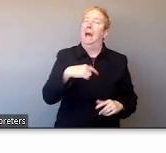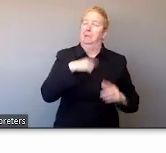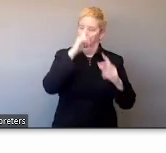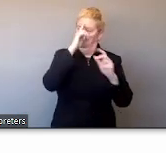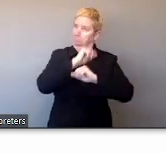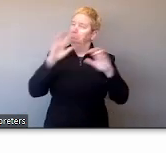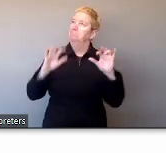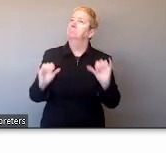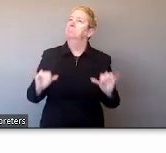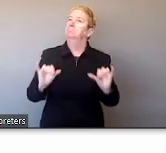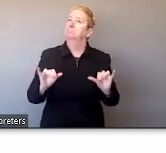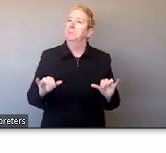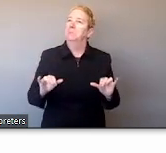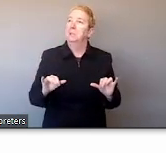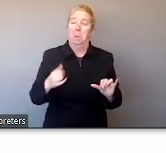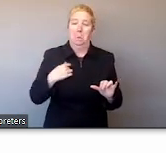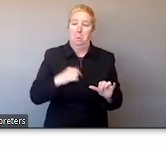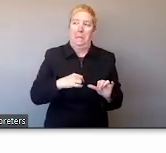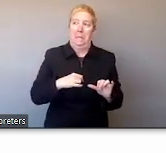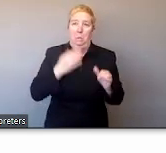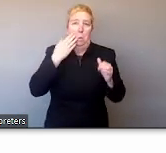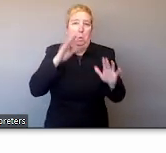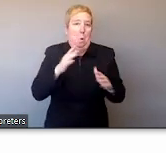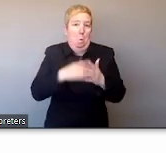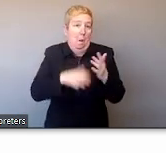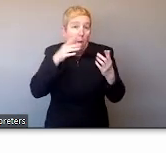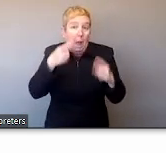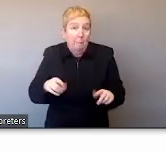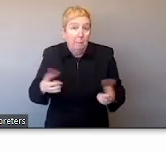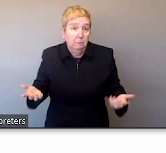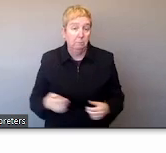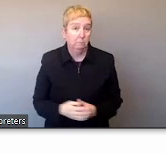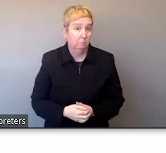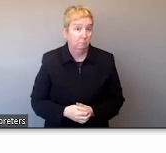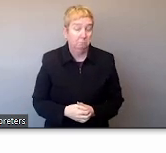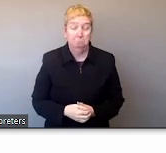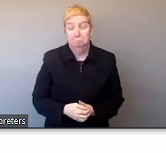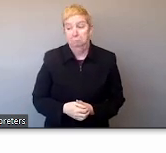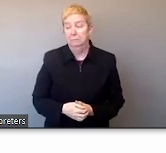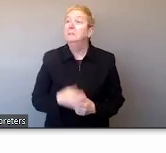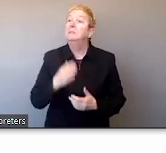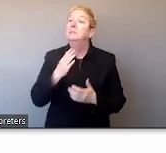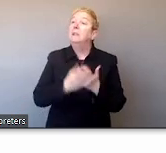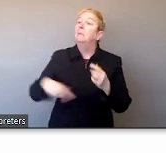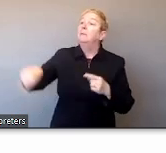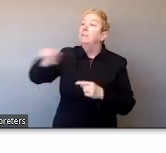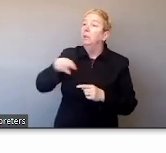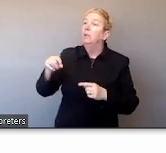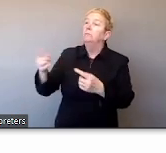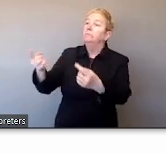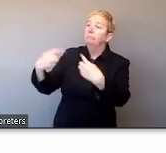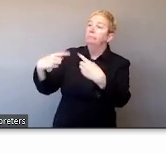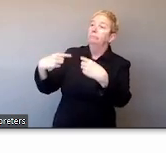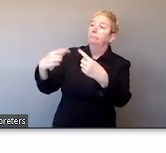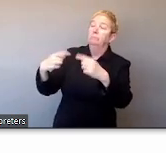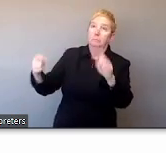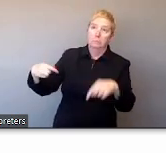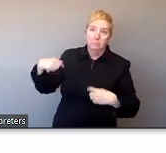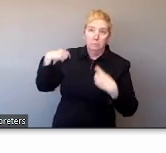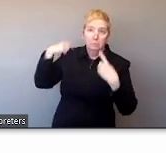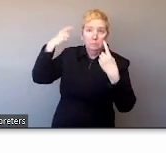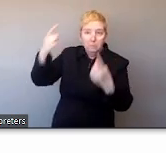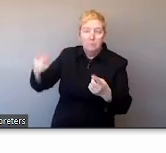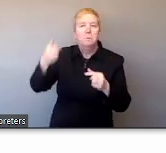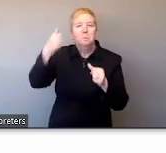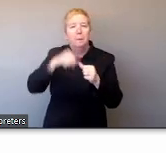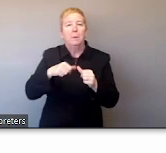you never know what's going to happen with this virus. I think some of you who've been coming to these for a long time, remember I talked a lot about the